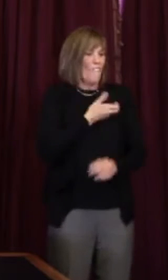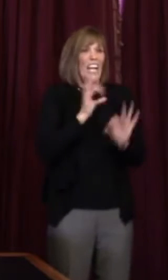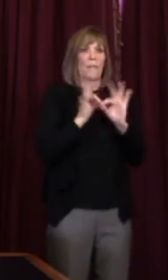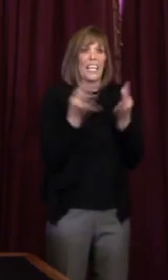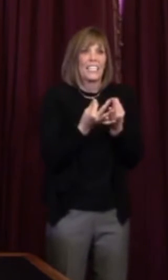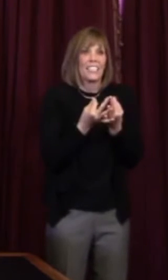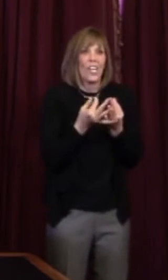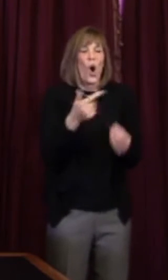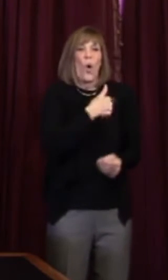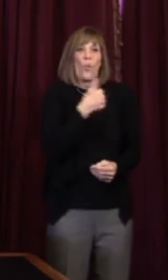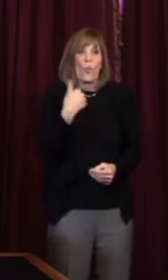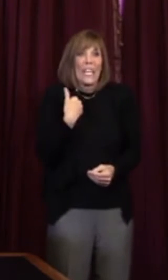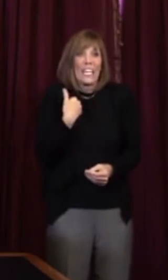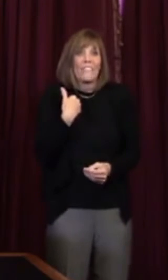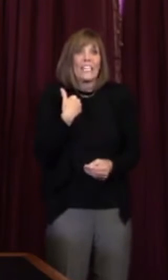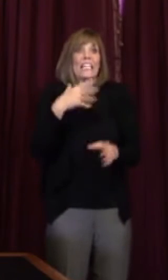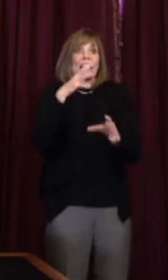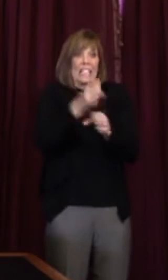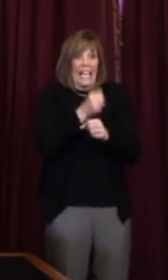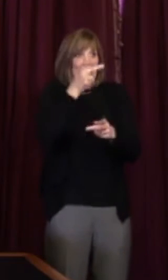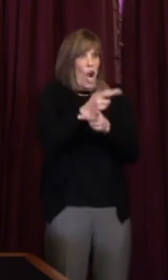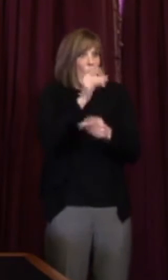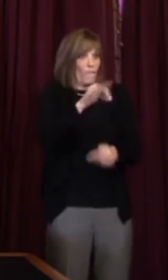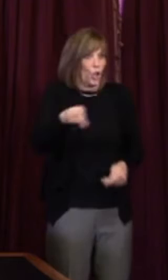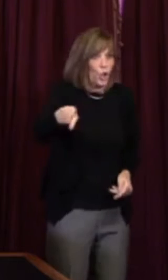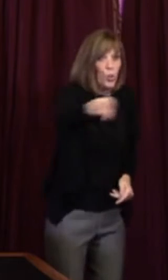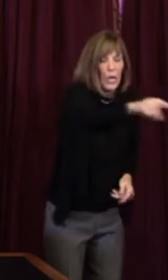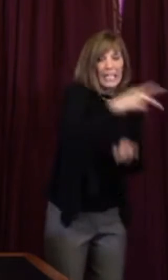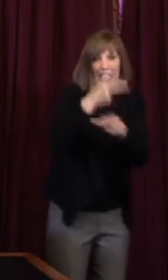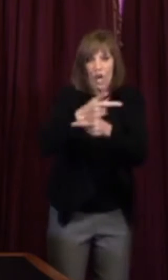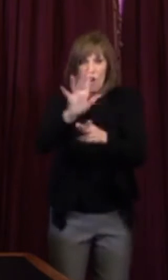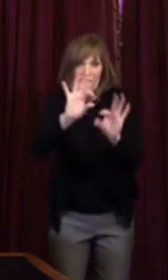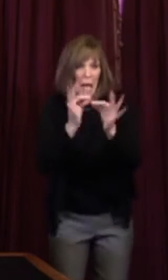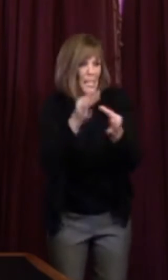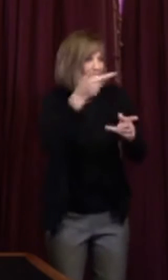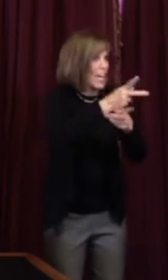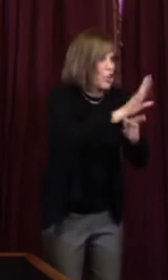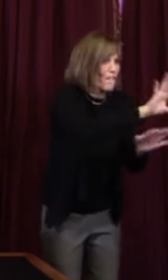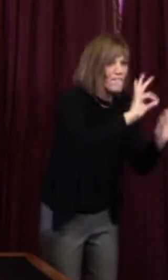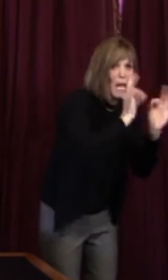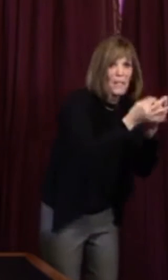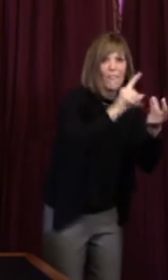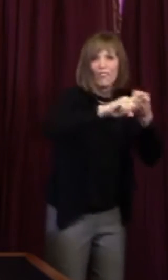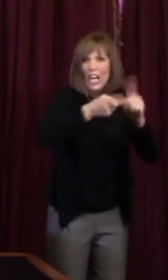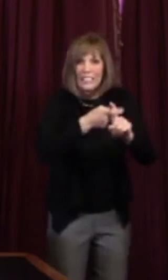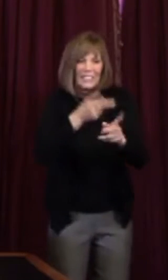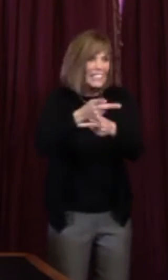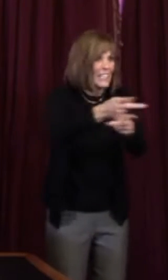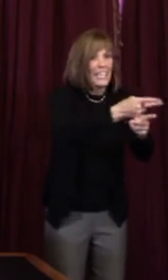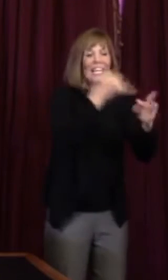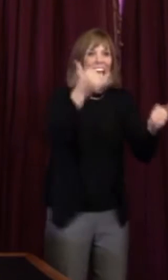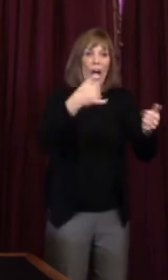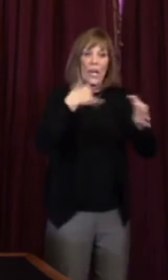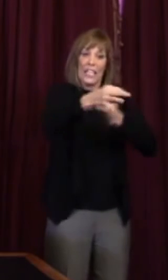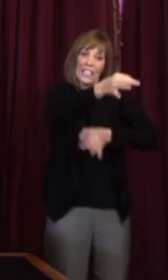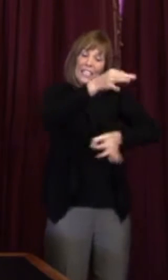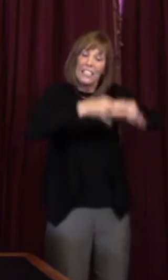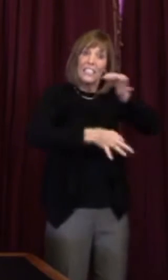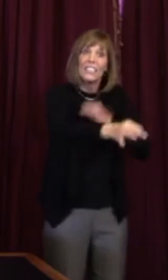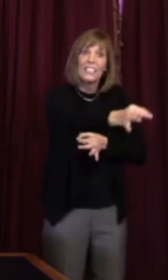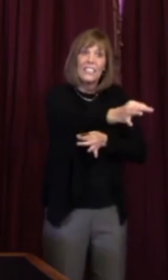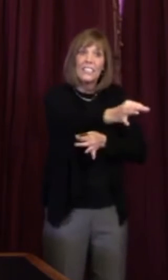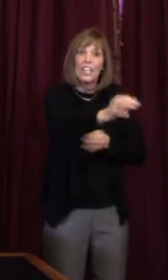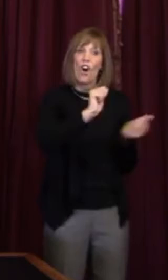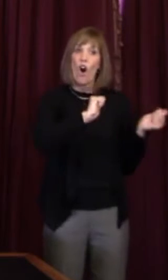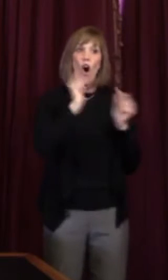spending 8 months taking care of you, taking care of your family, taking care of your friends. My plea to everybody